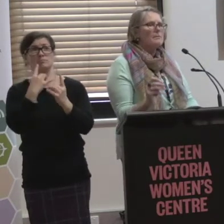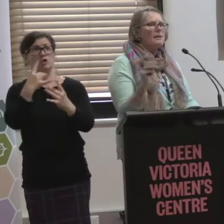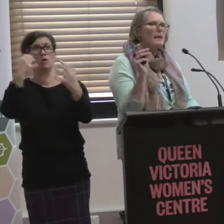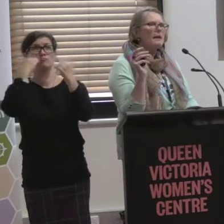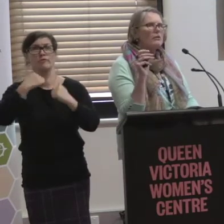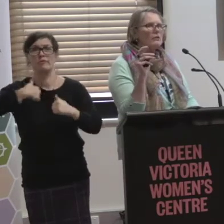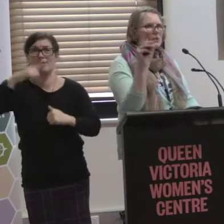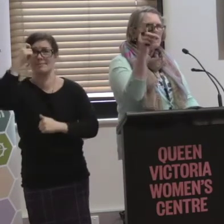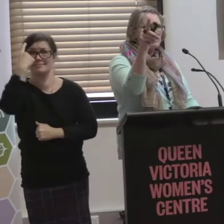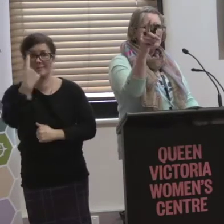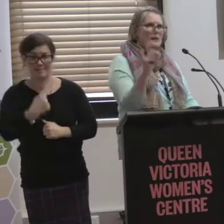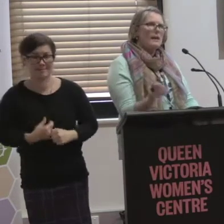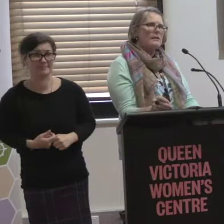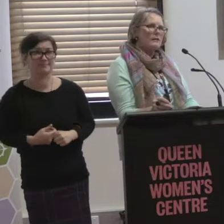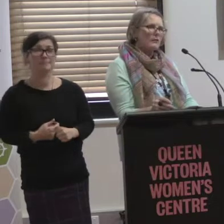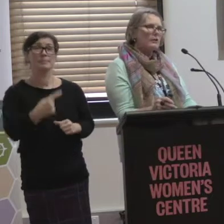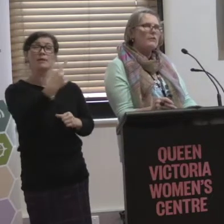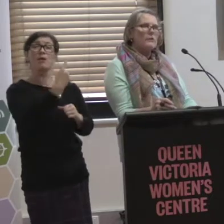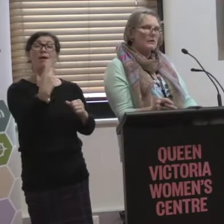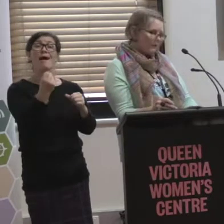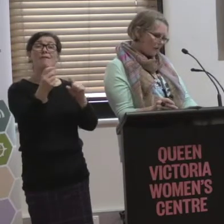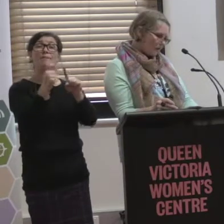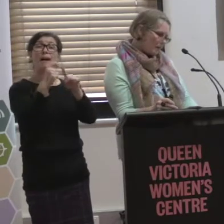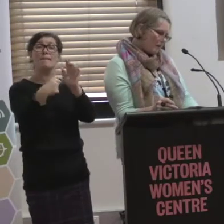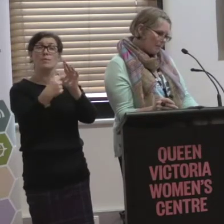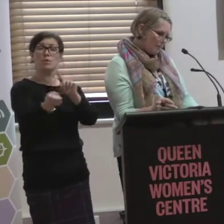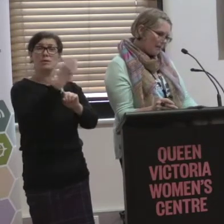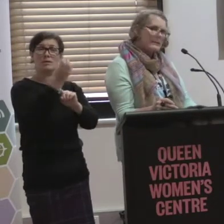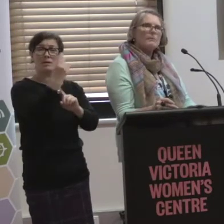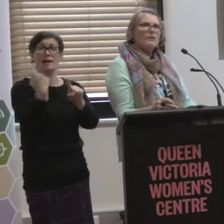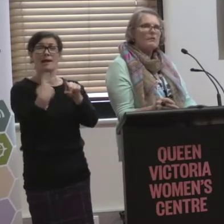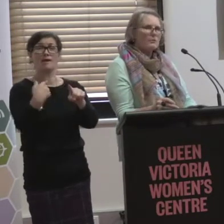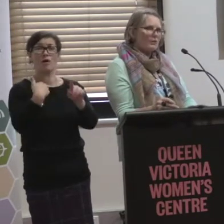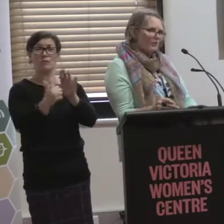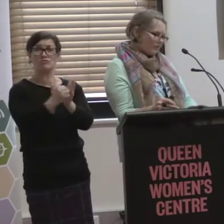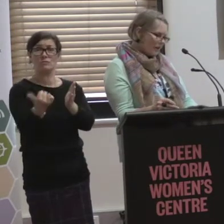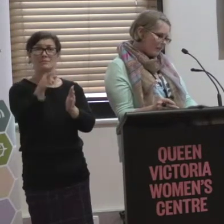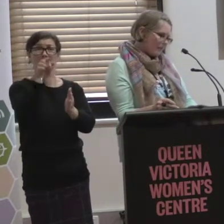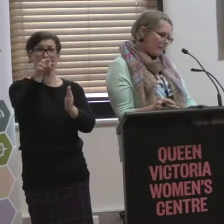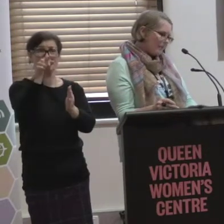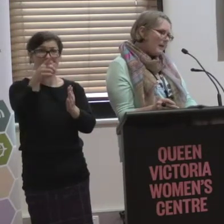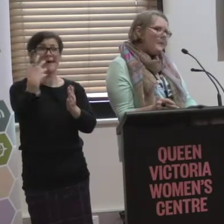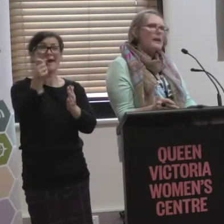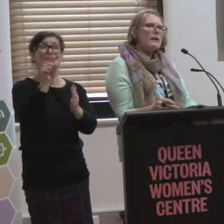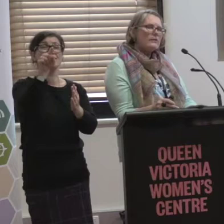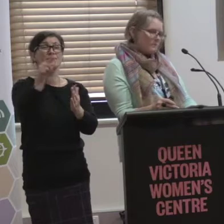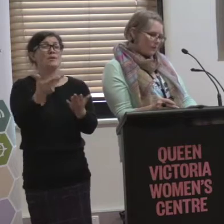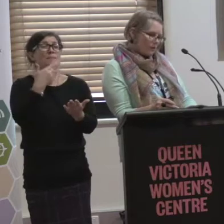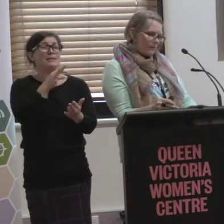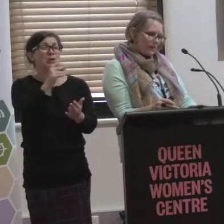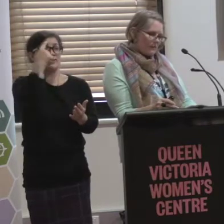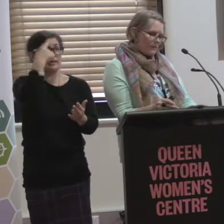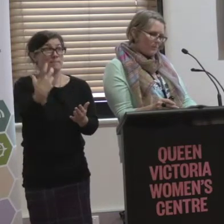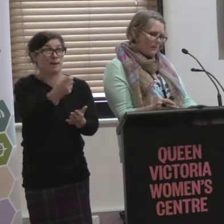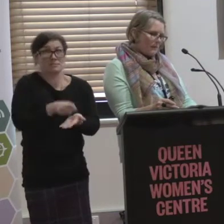I've got some publications from the office out in the foyer as well, so please don't feel pressured to write things down. Now, adults are